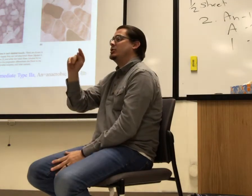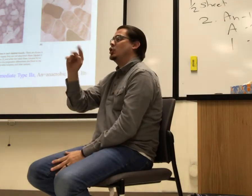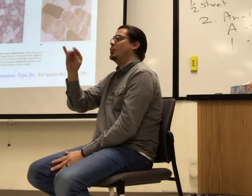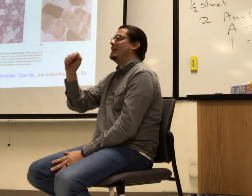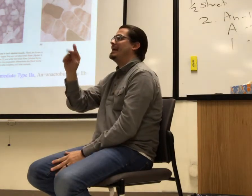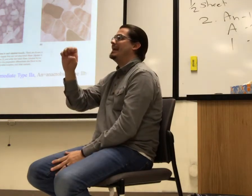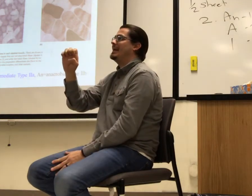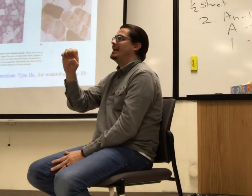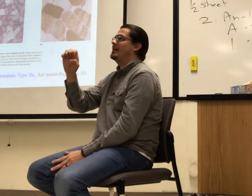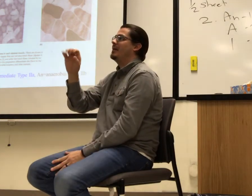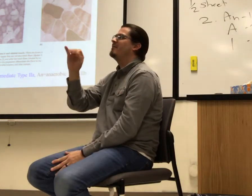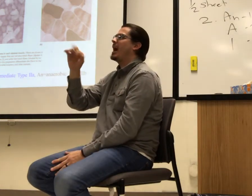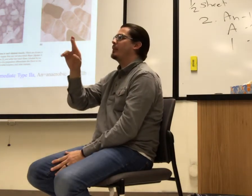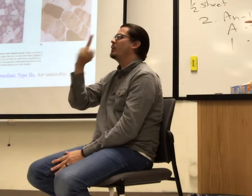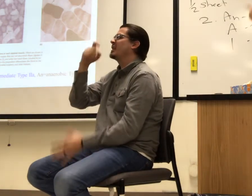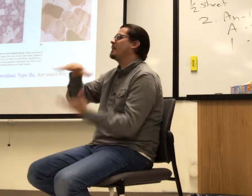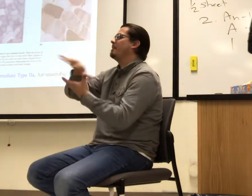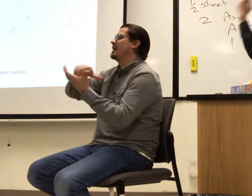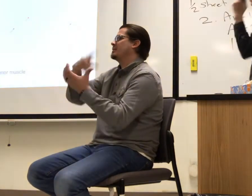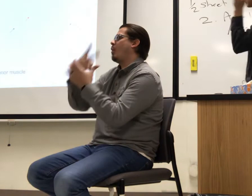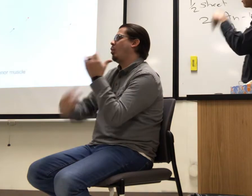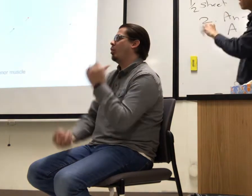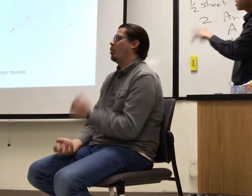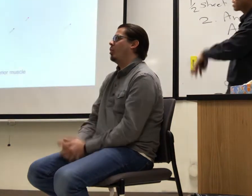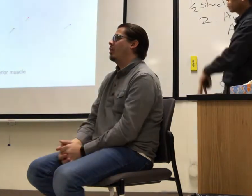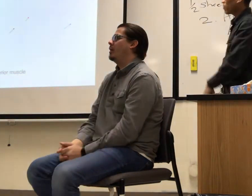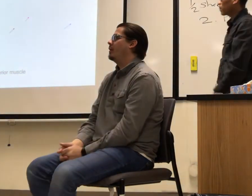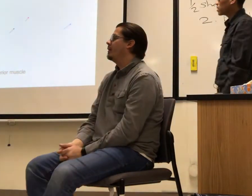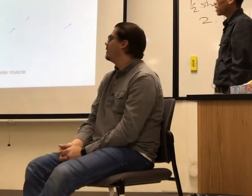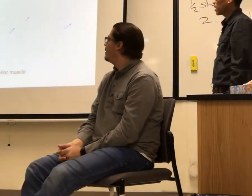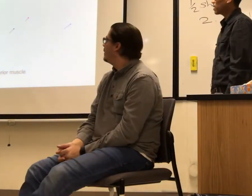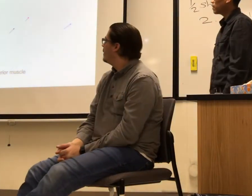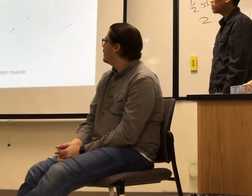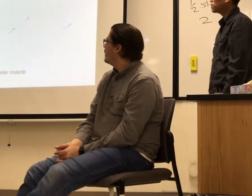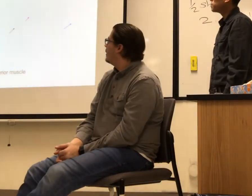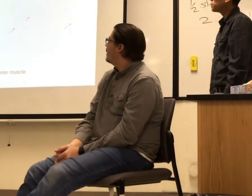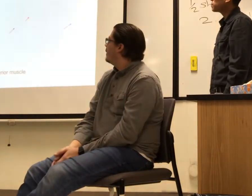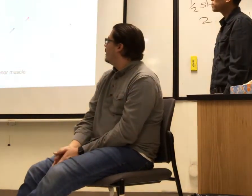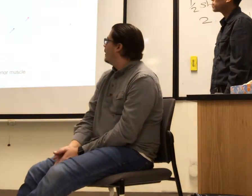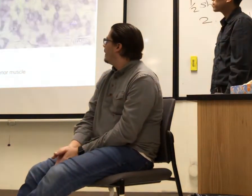All right, well, there's another slide there. Let's move on. Let's get away from this slide.